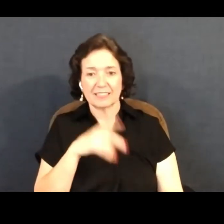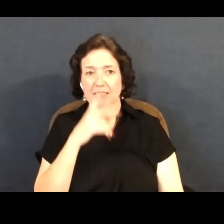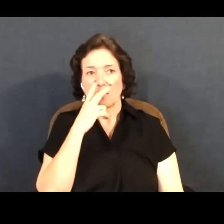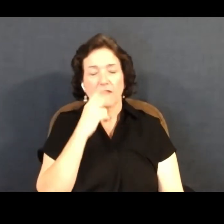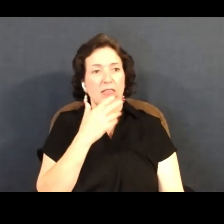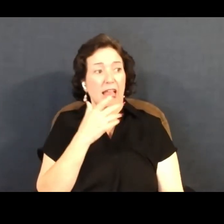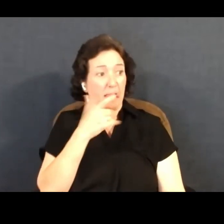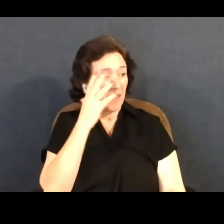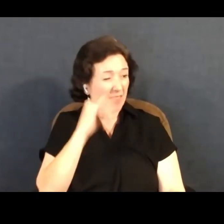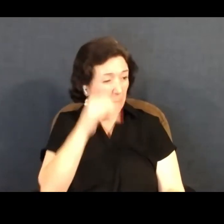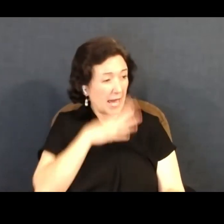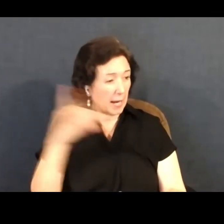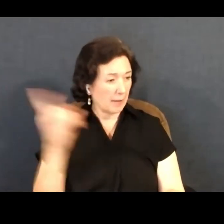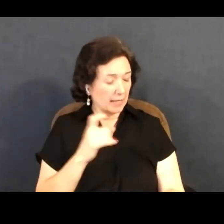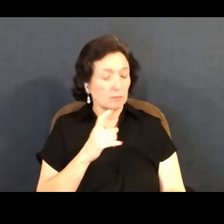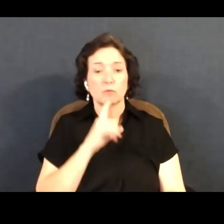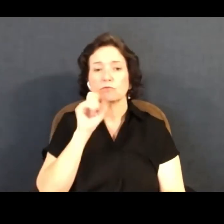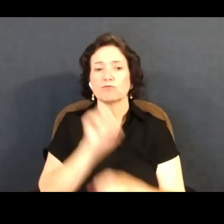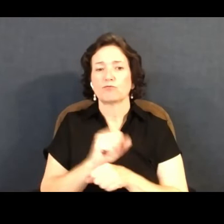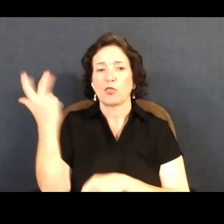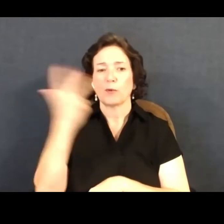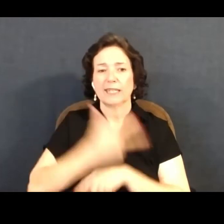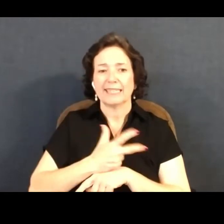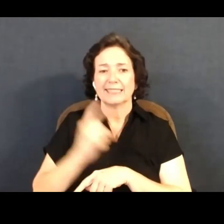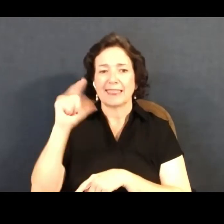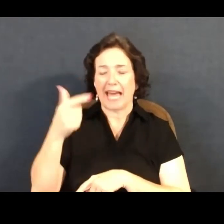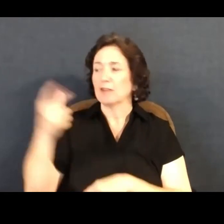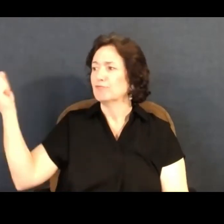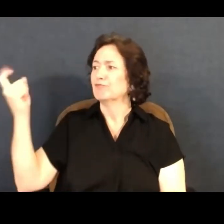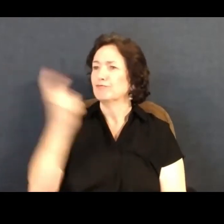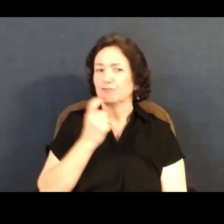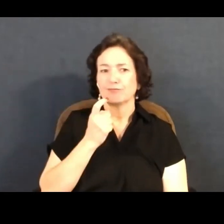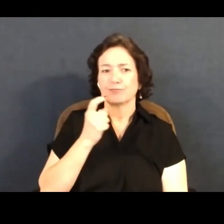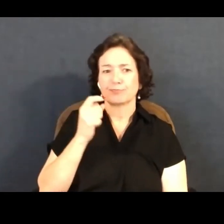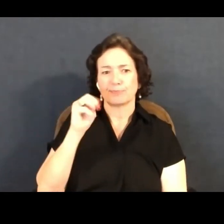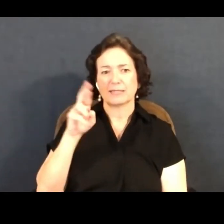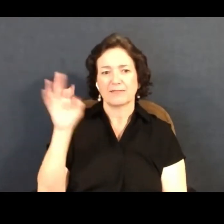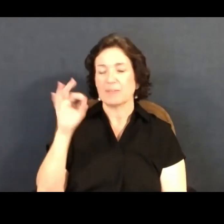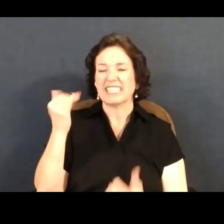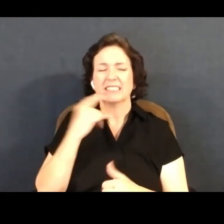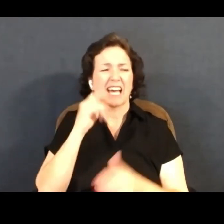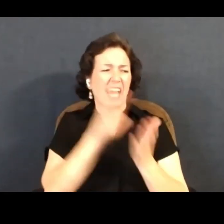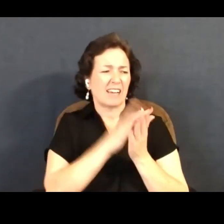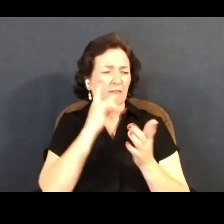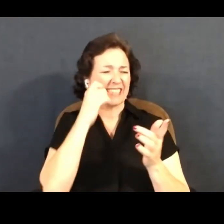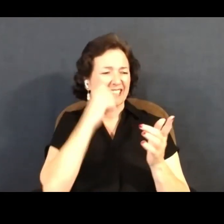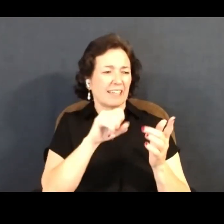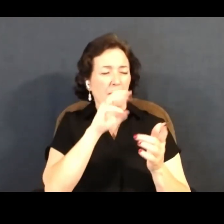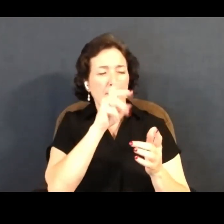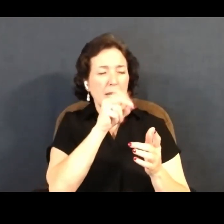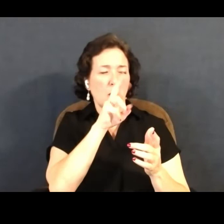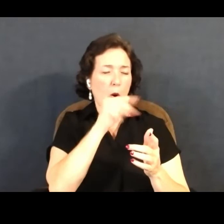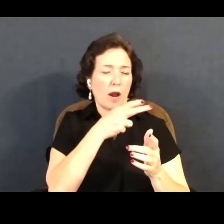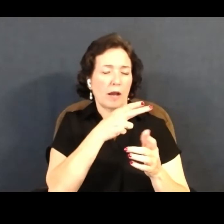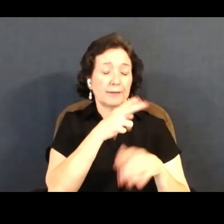comes back." And of course he did, 3 days later. But this time he asked for the silver menorah. Normally the maid would have shown